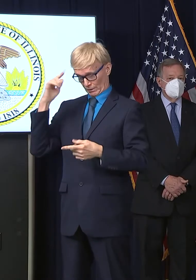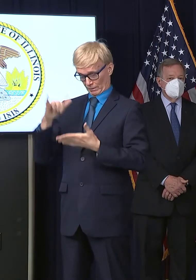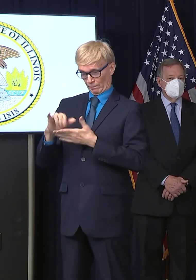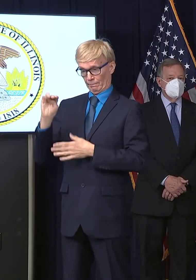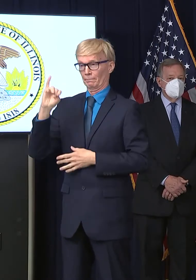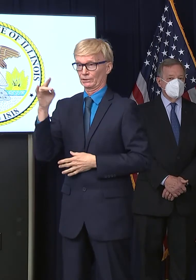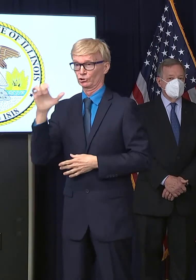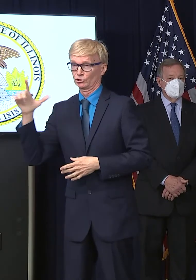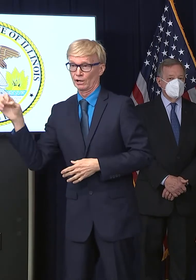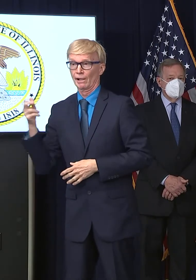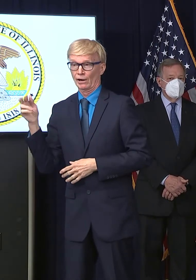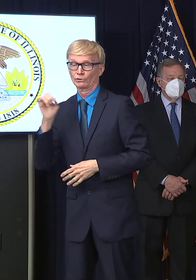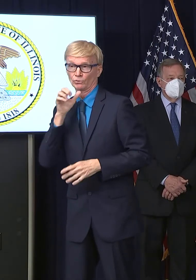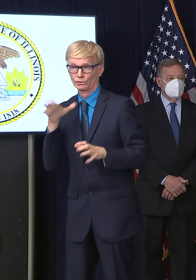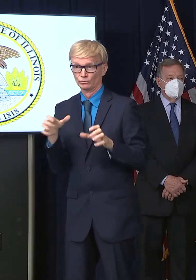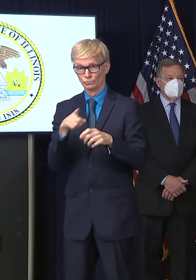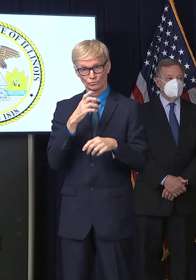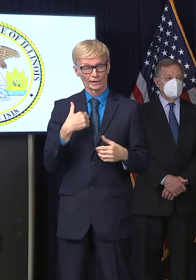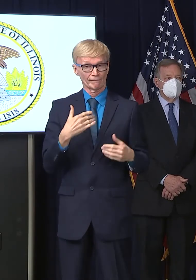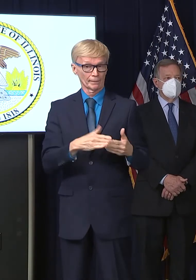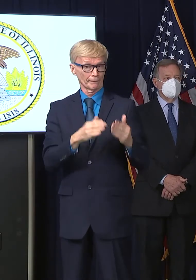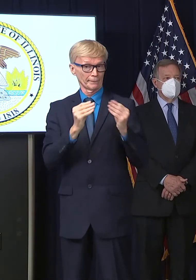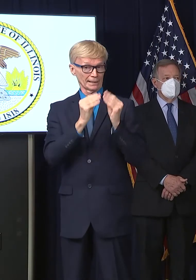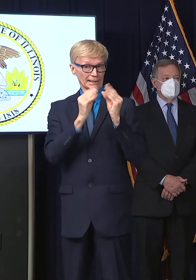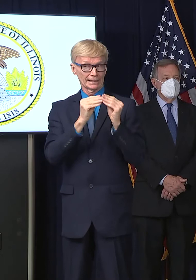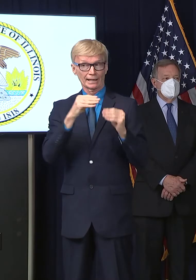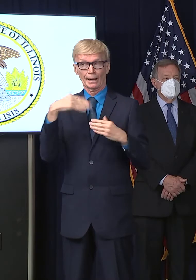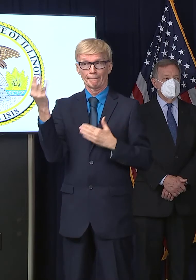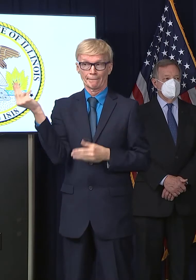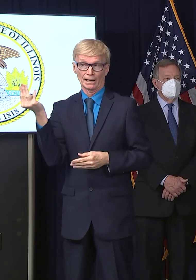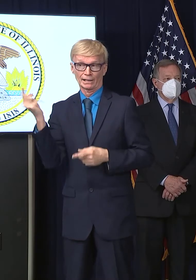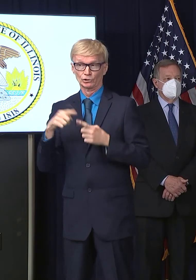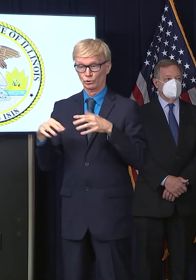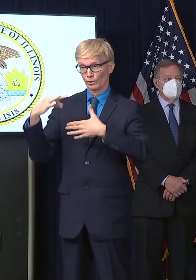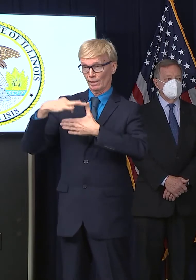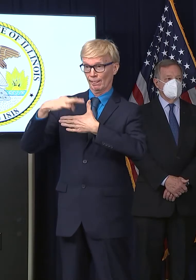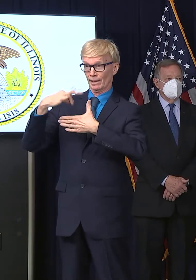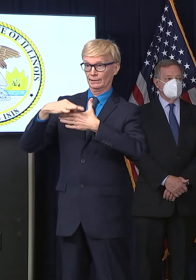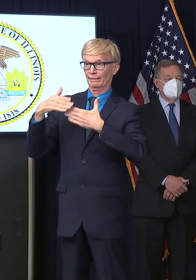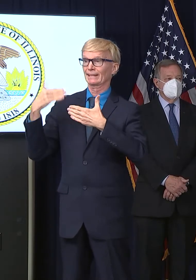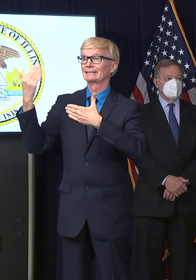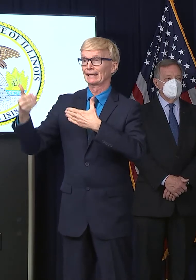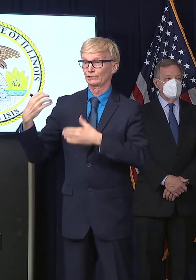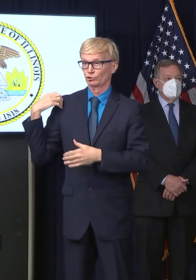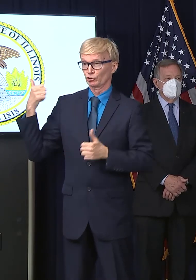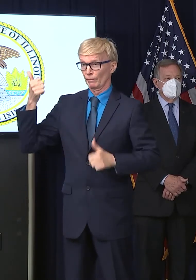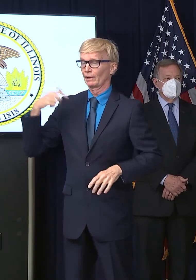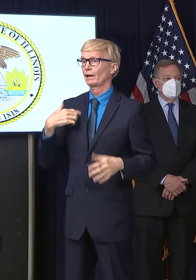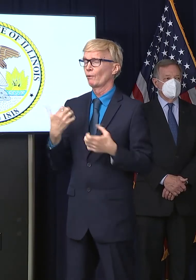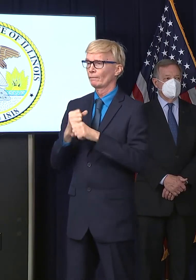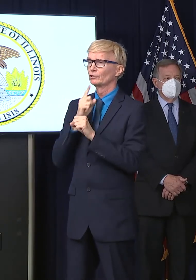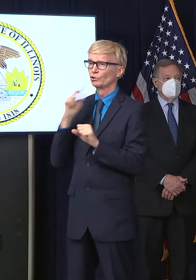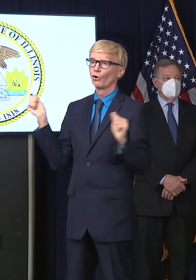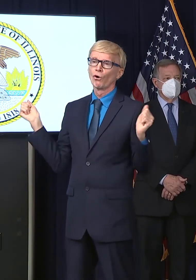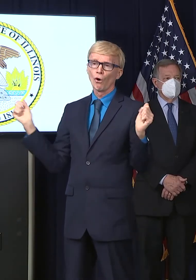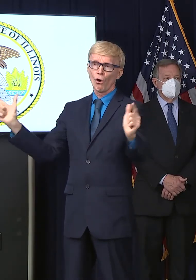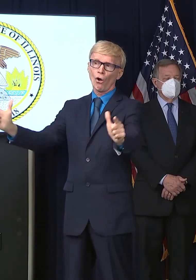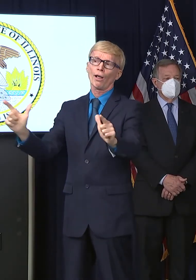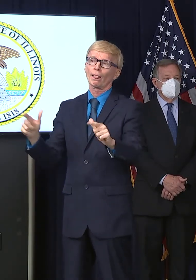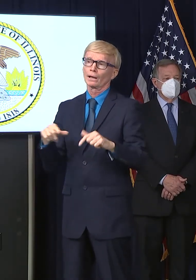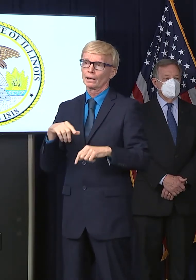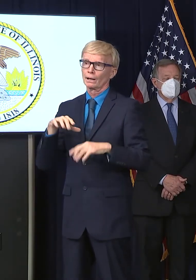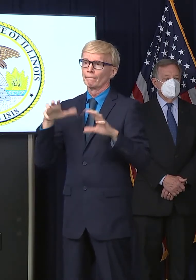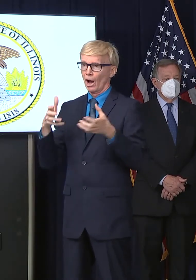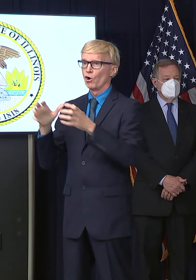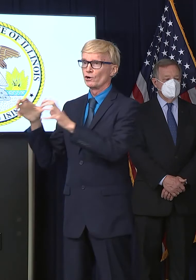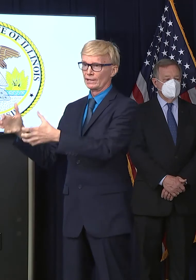support an open meeting on Monday to select the next chairman? I want to make sure that all parties are heard from. I think